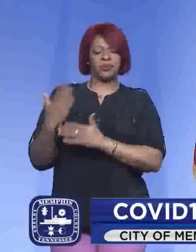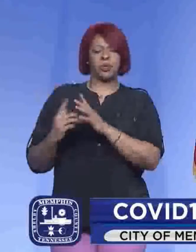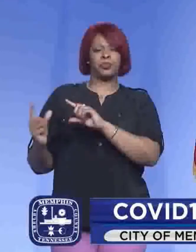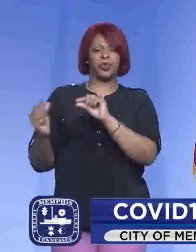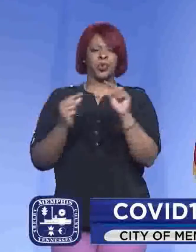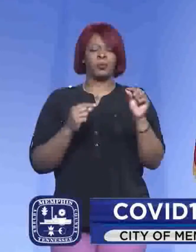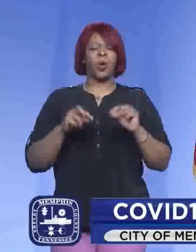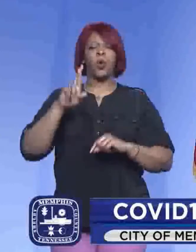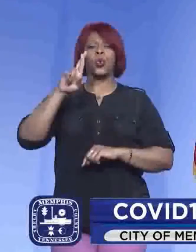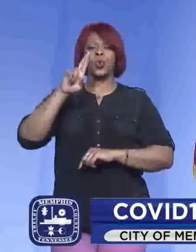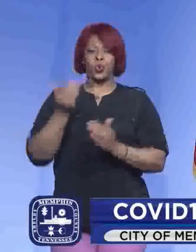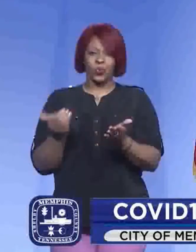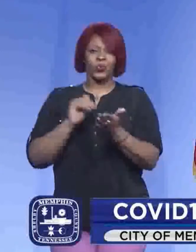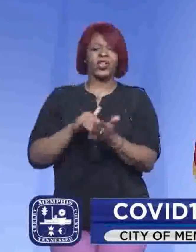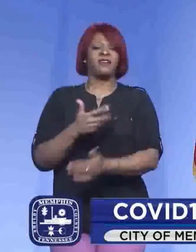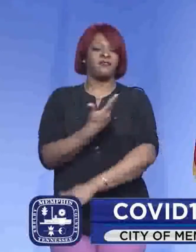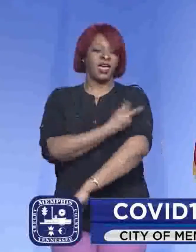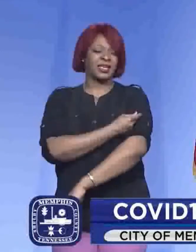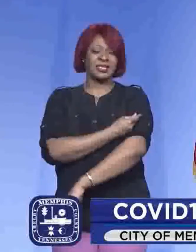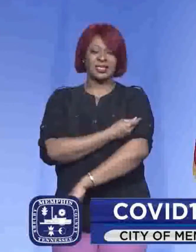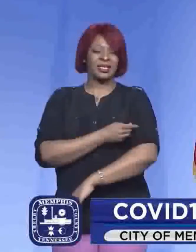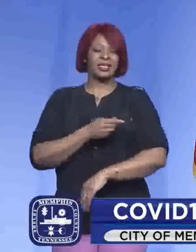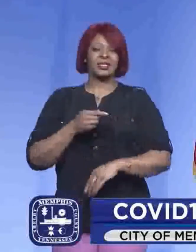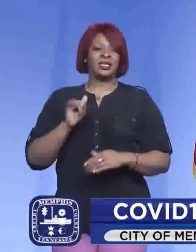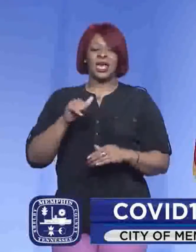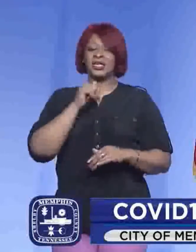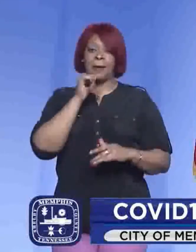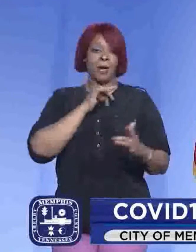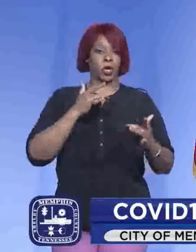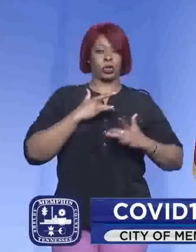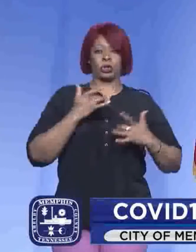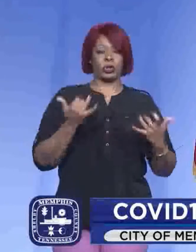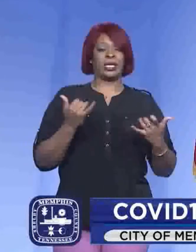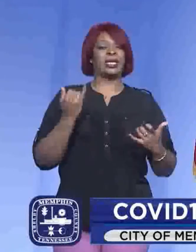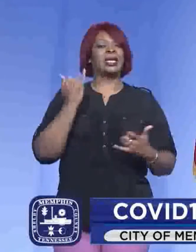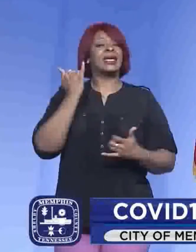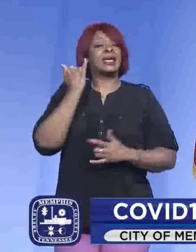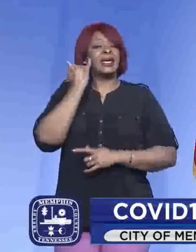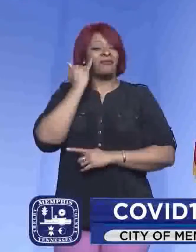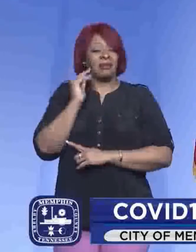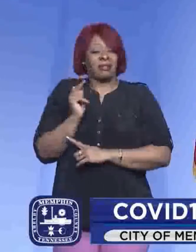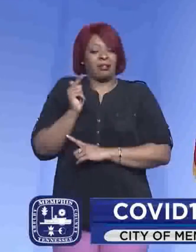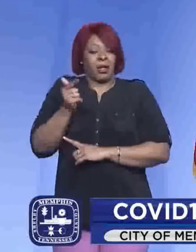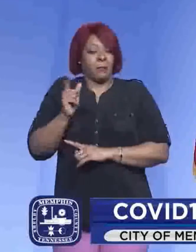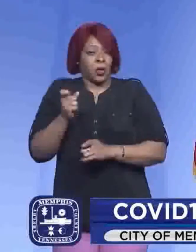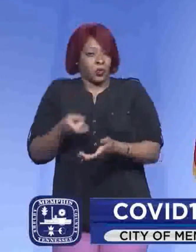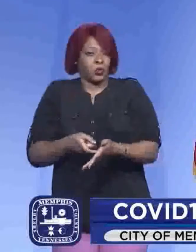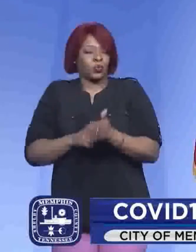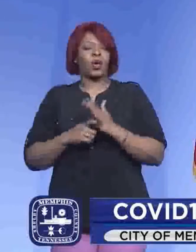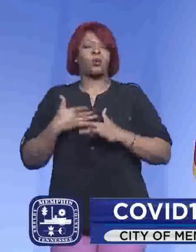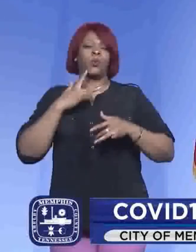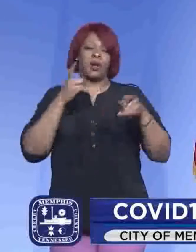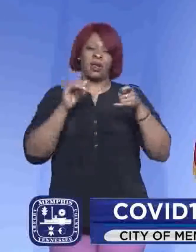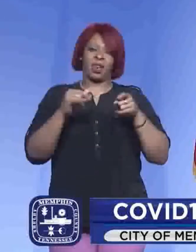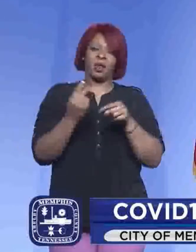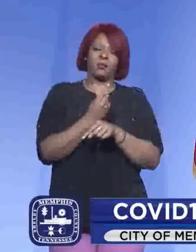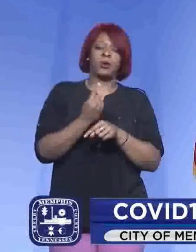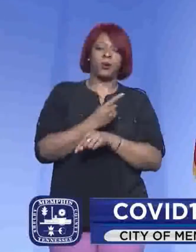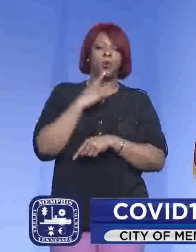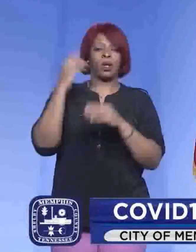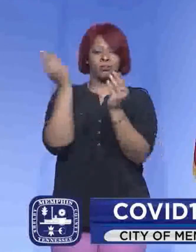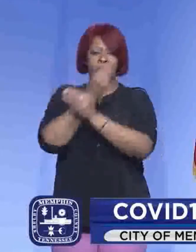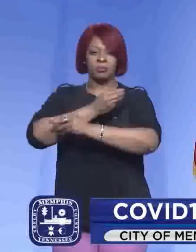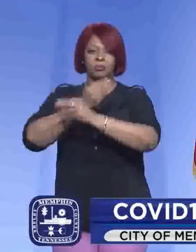a revaccination. That's not my worry today, but if that becomes a requirement, then we will handle that appropriately. We will let